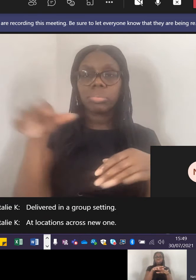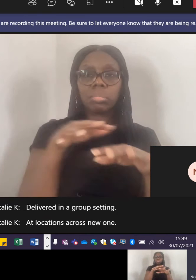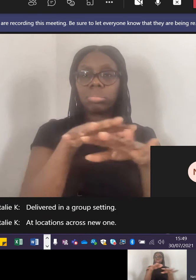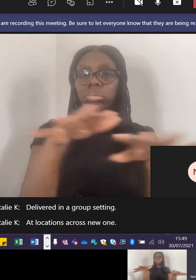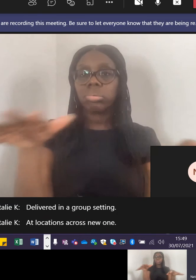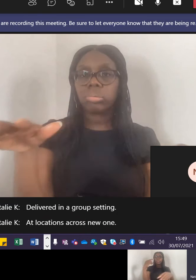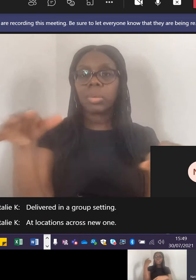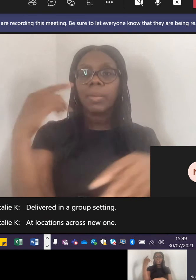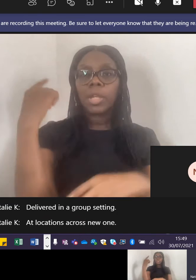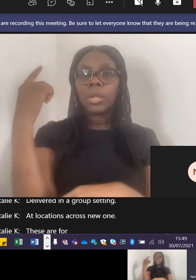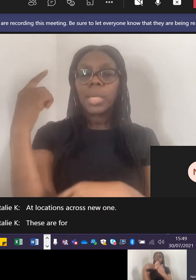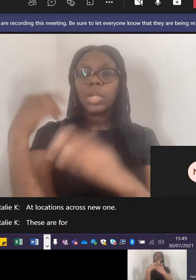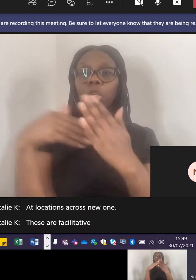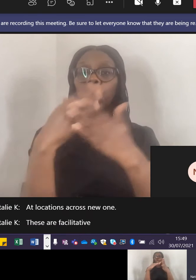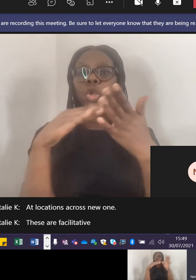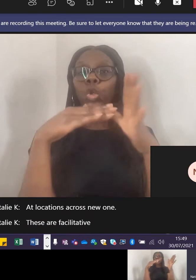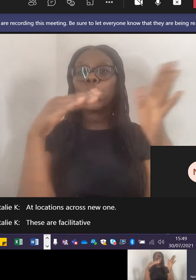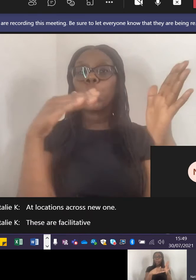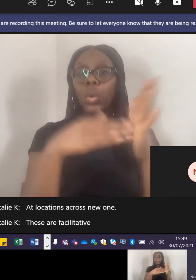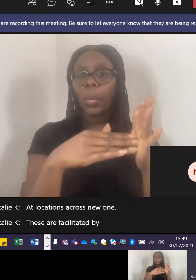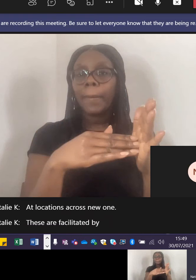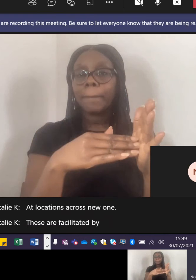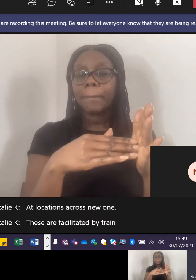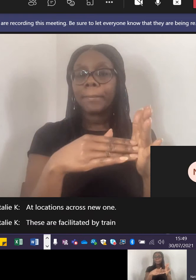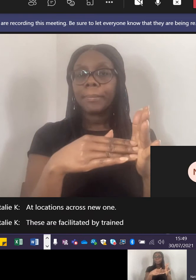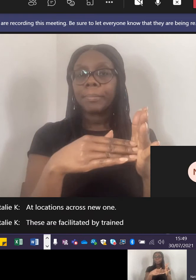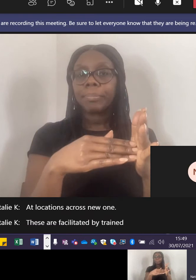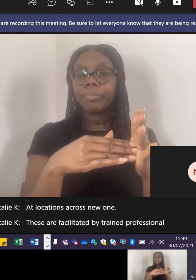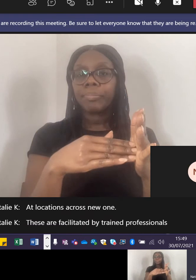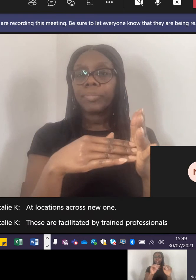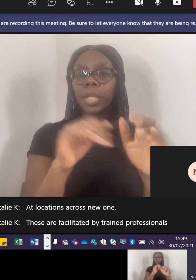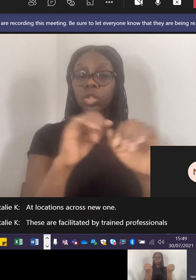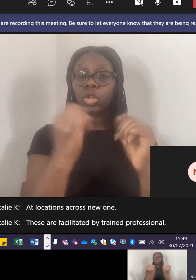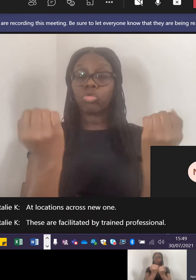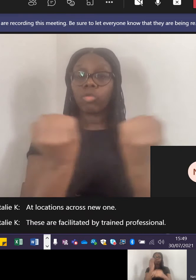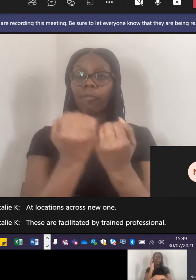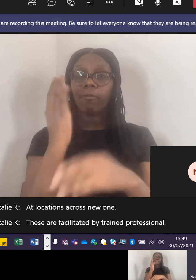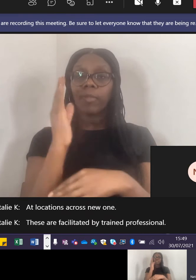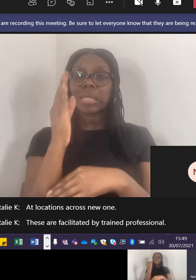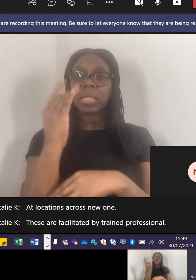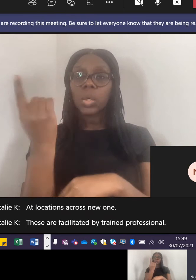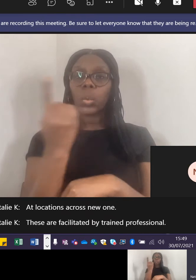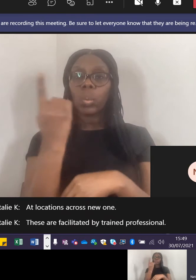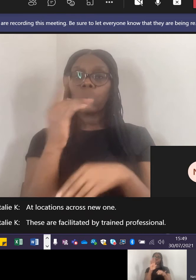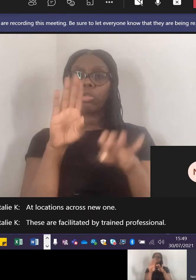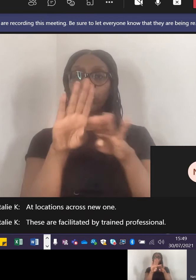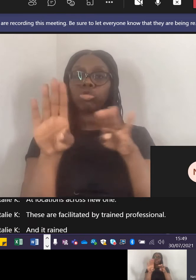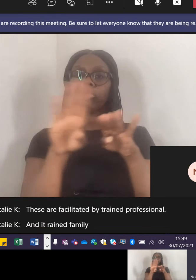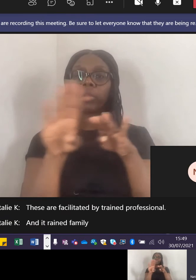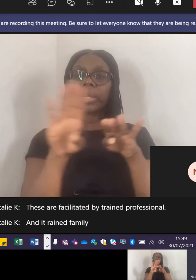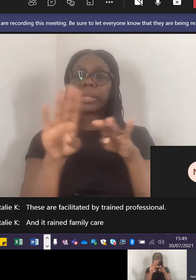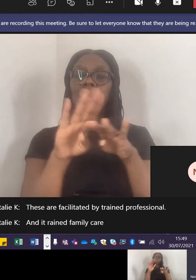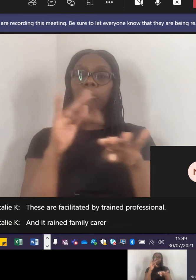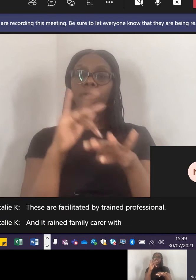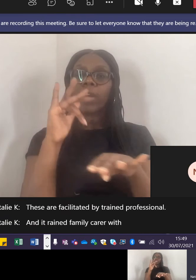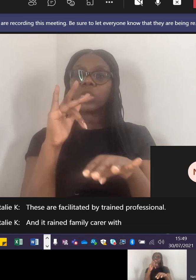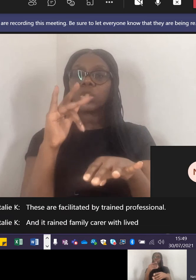These are facilitated by a trained professional and a trained family carer with